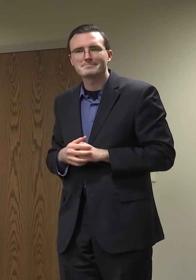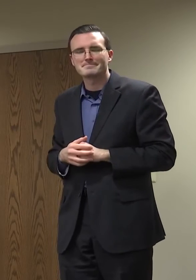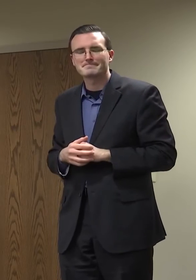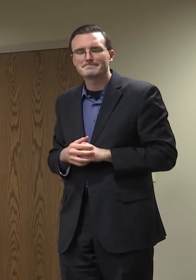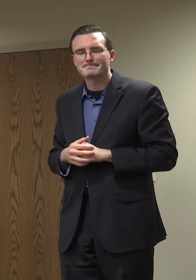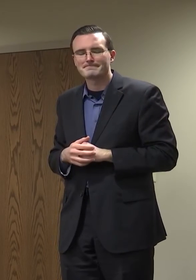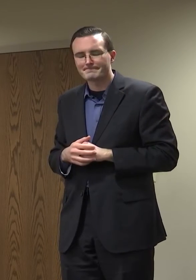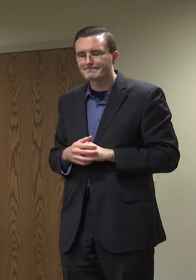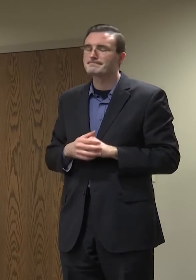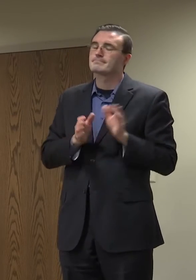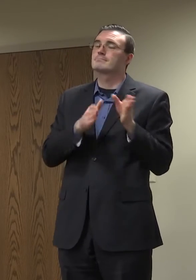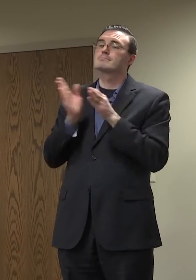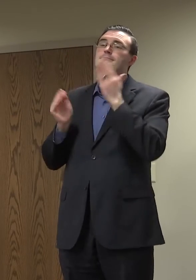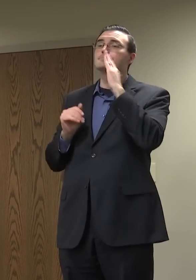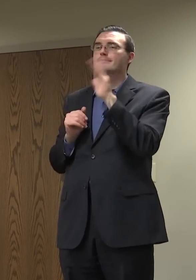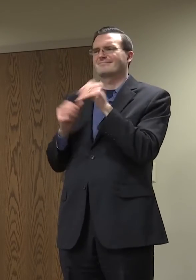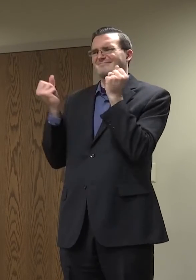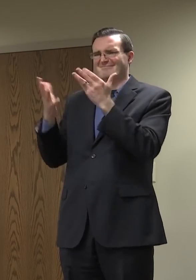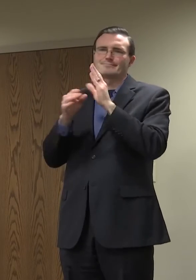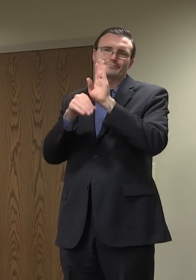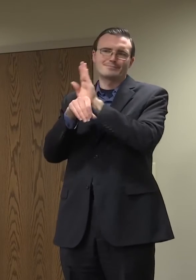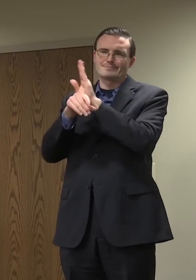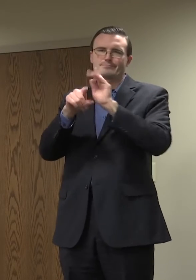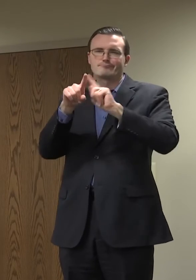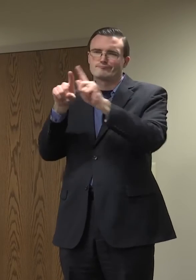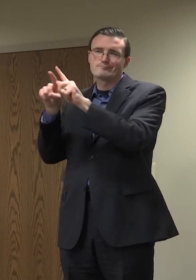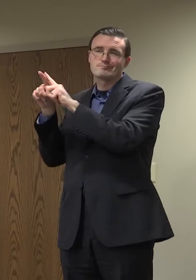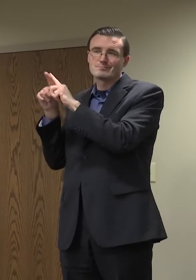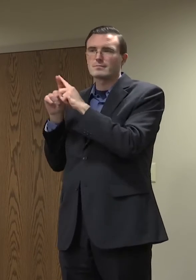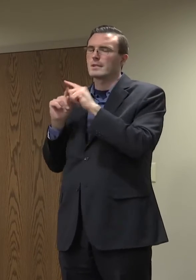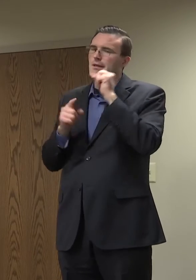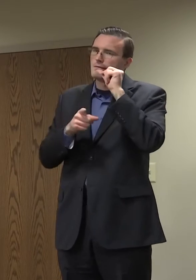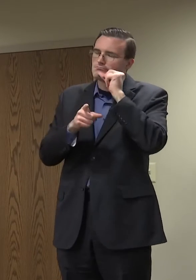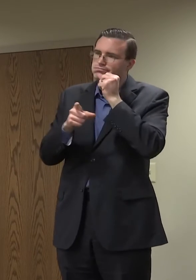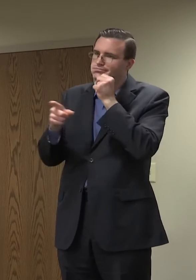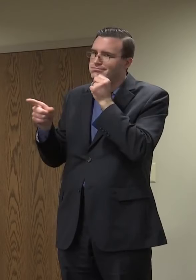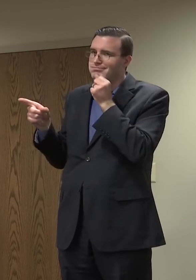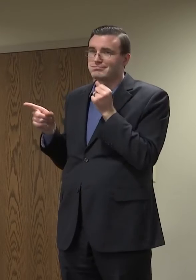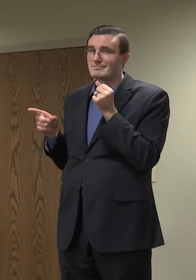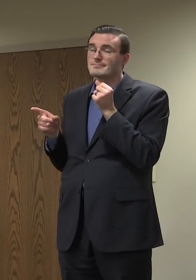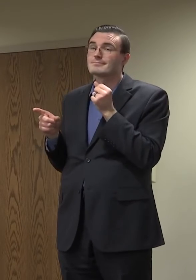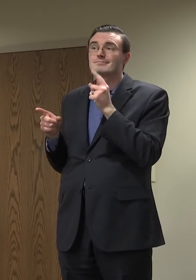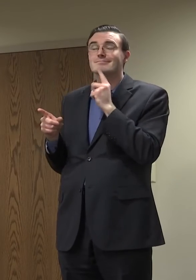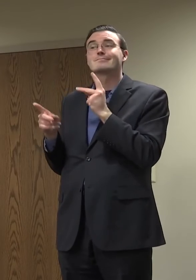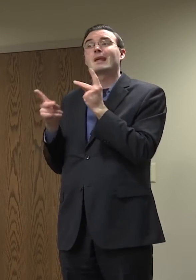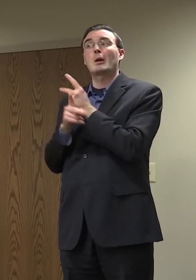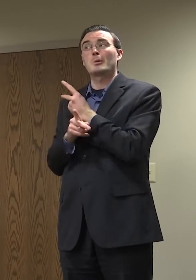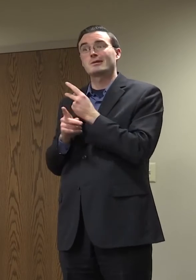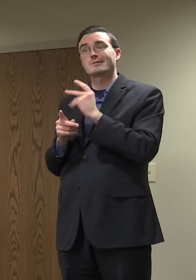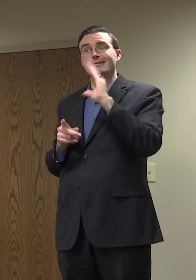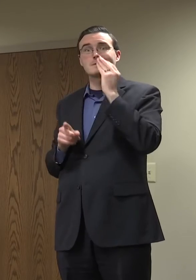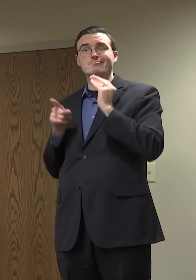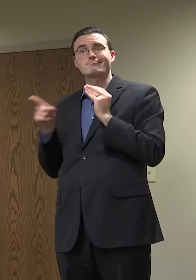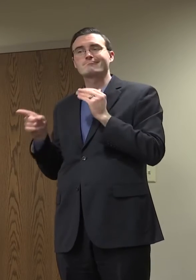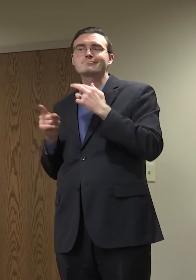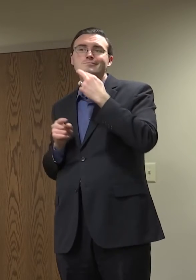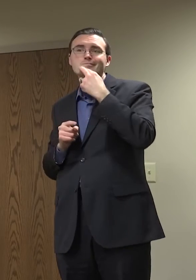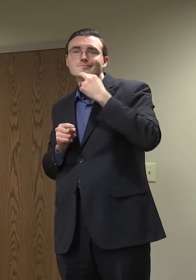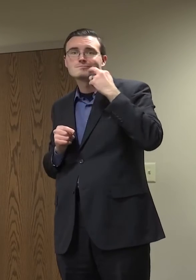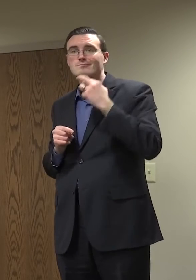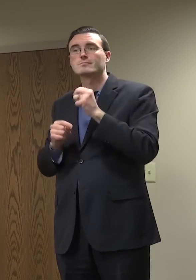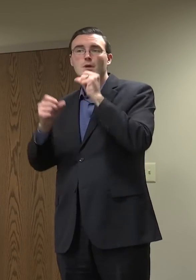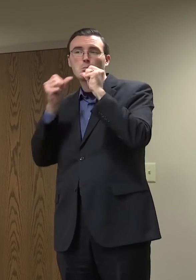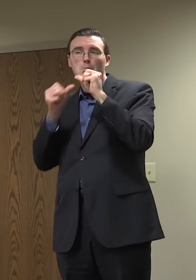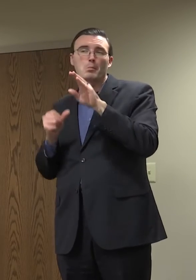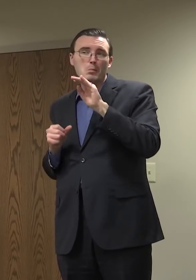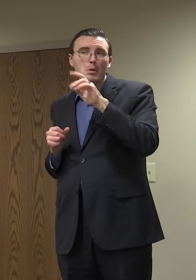this pandemic. I would argue that probably bars and restaurants have been hit some of the hardest in our community and across the